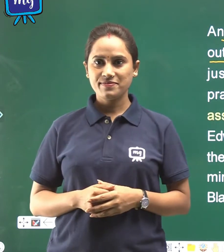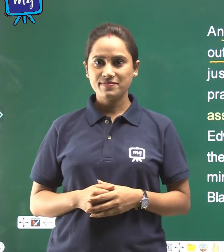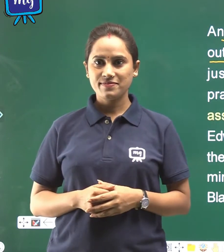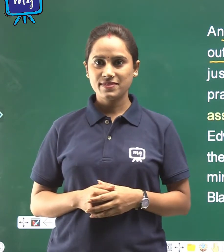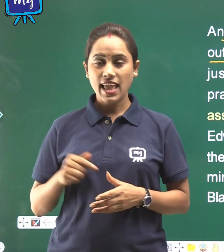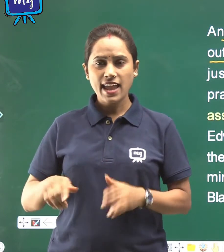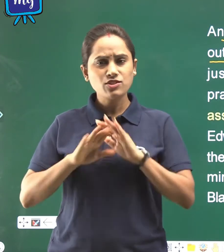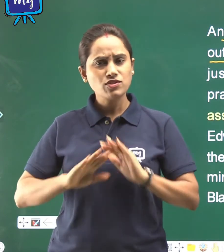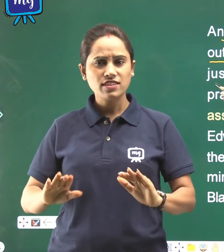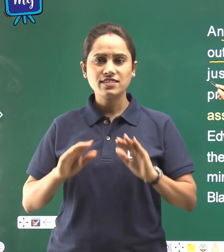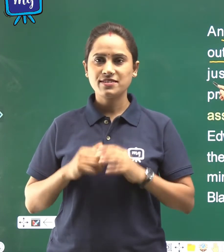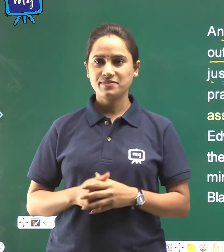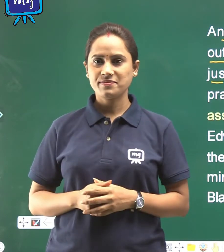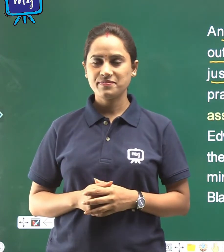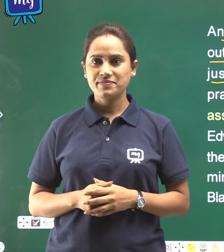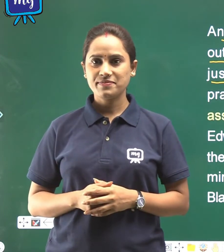has just